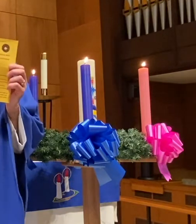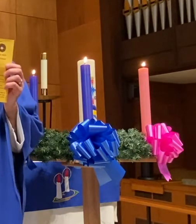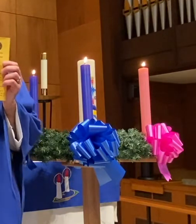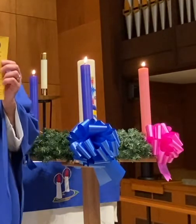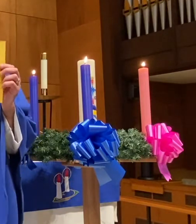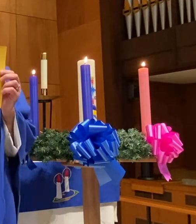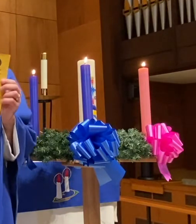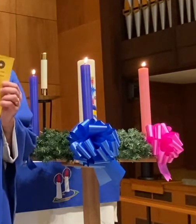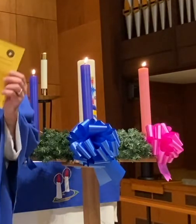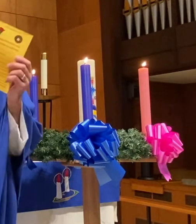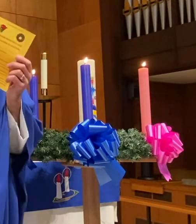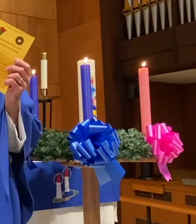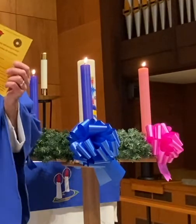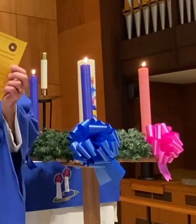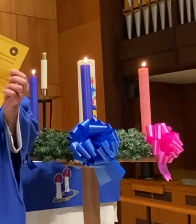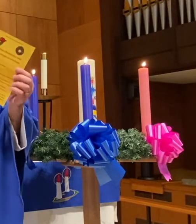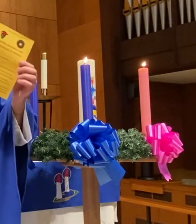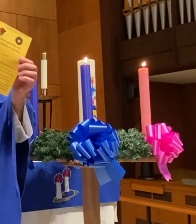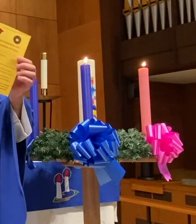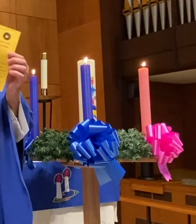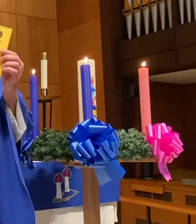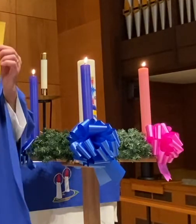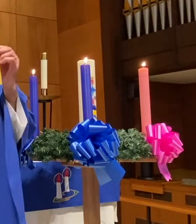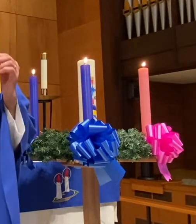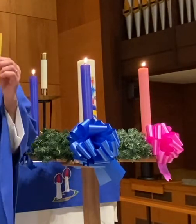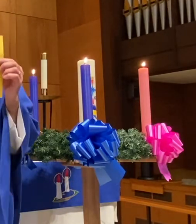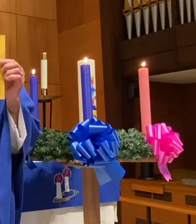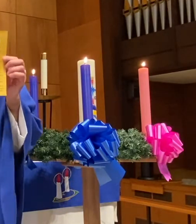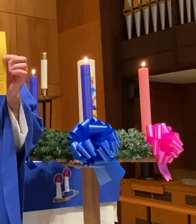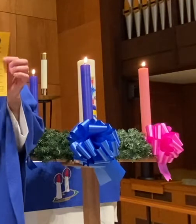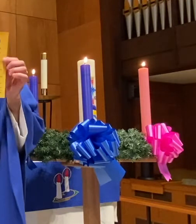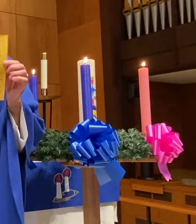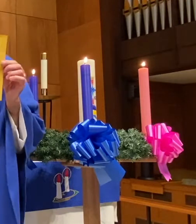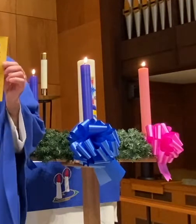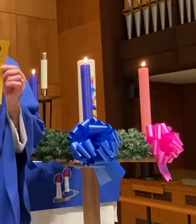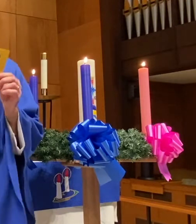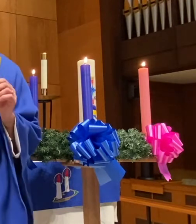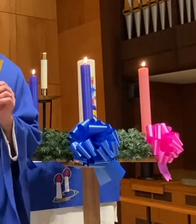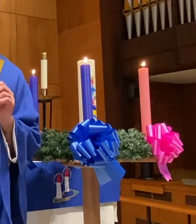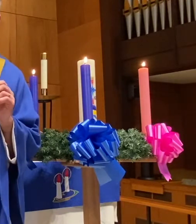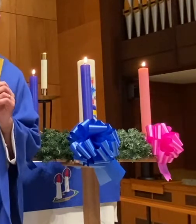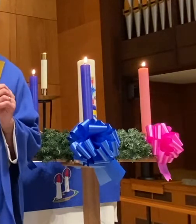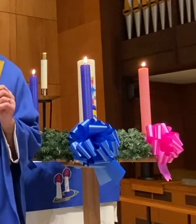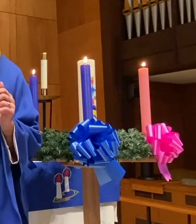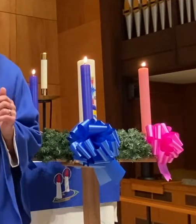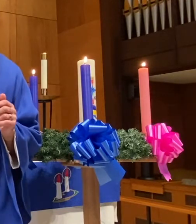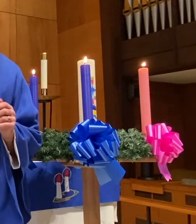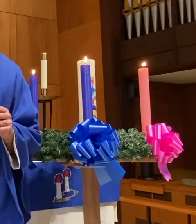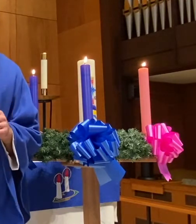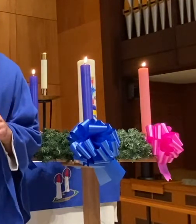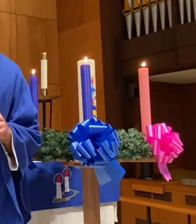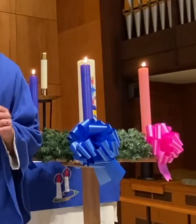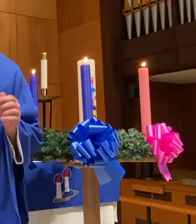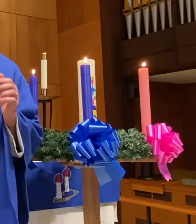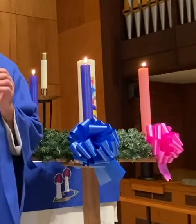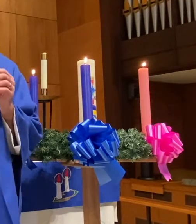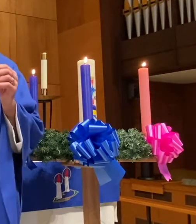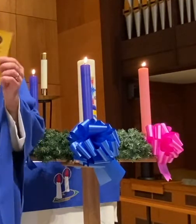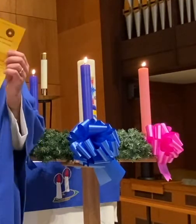loved one, or in celebration of a special event, please get one of these forms. They have them in the church office or on